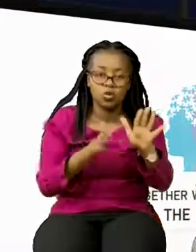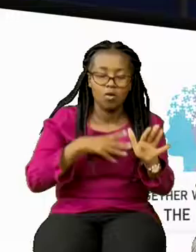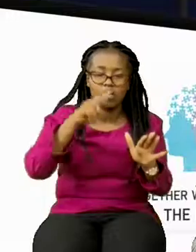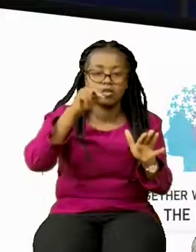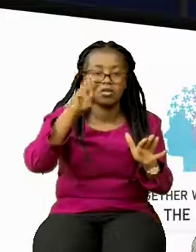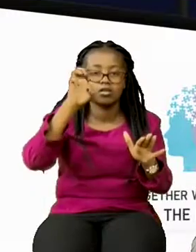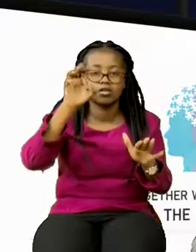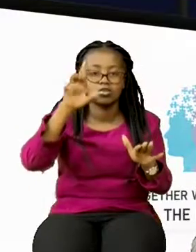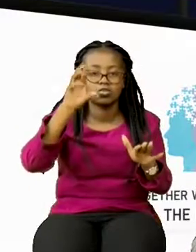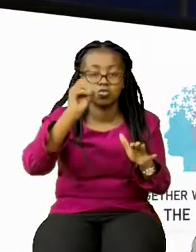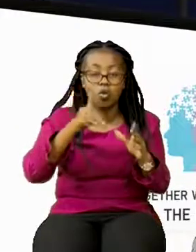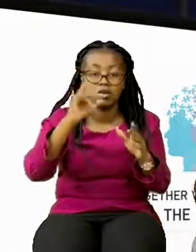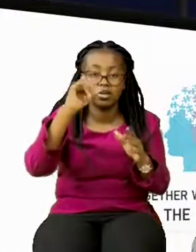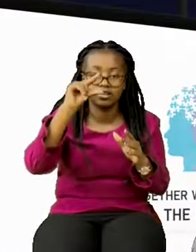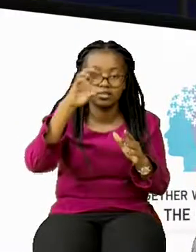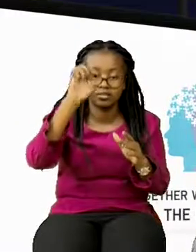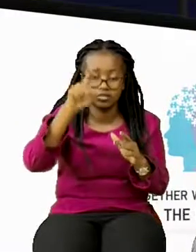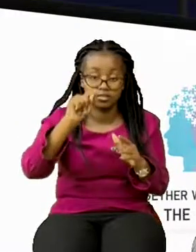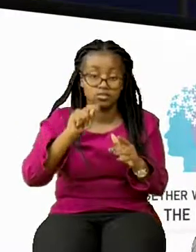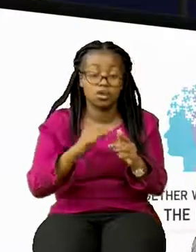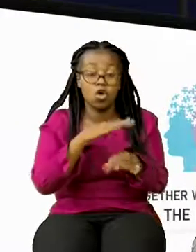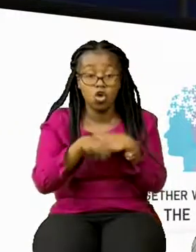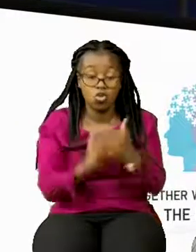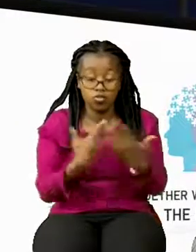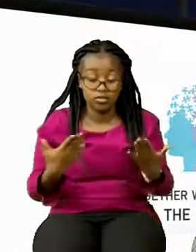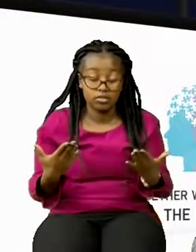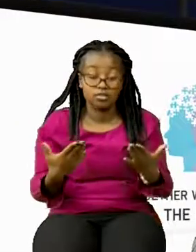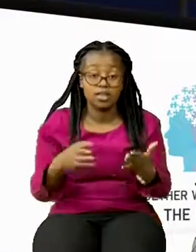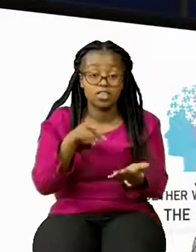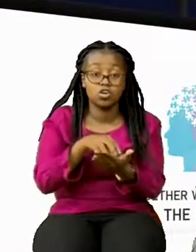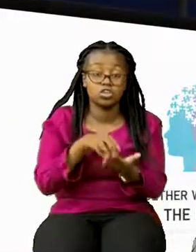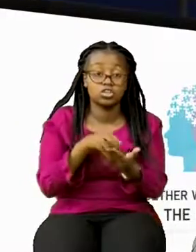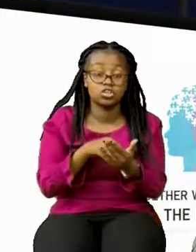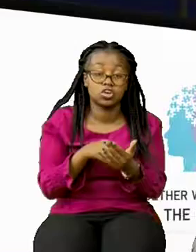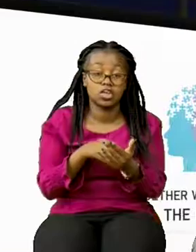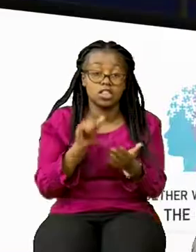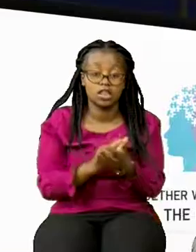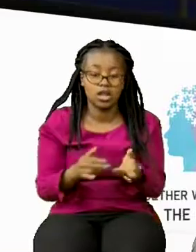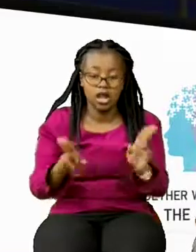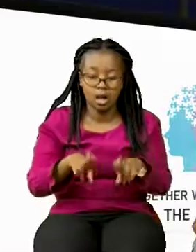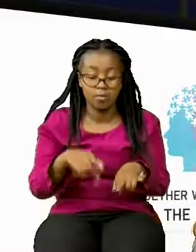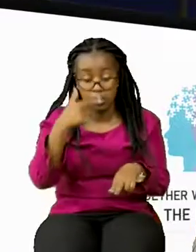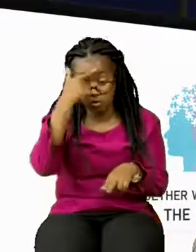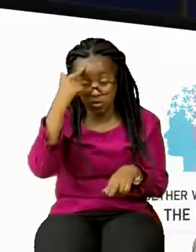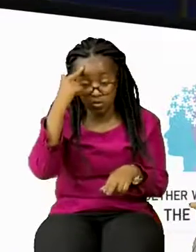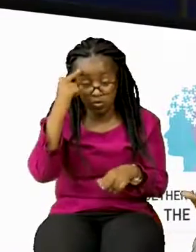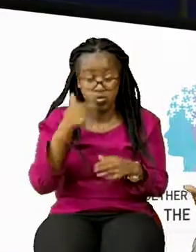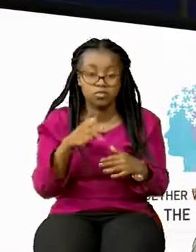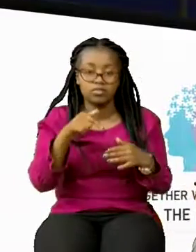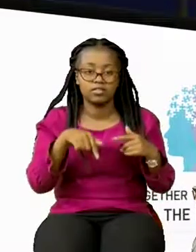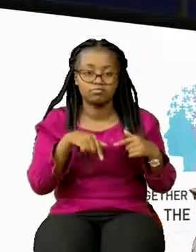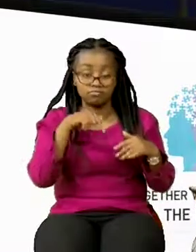I think you can see why it makes sense, because all of these things are things that are conditions and disorders that happen because of the